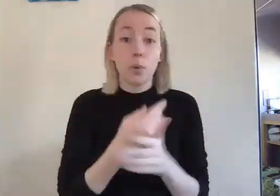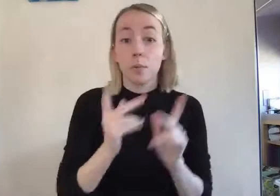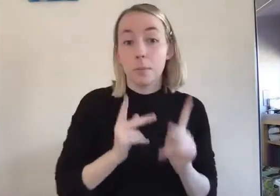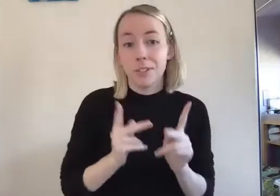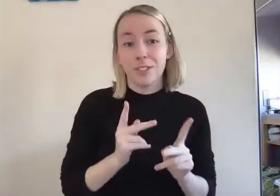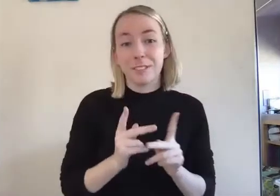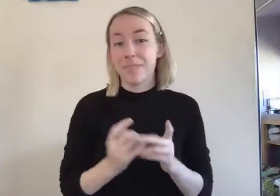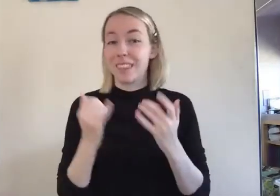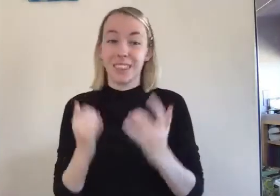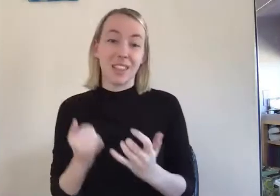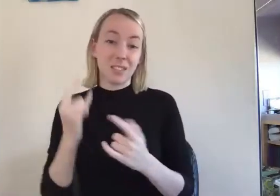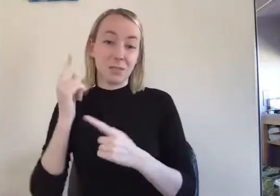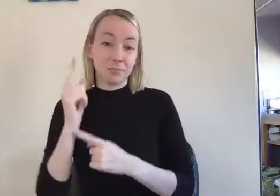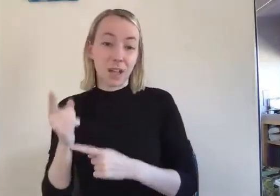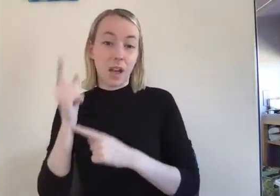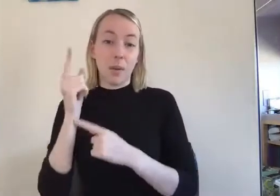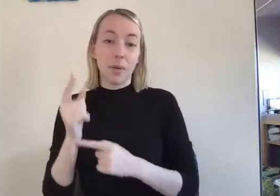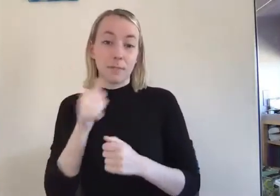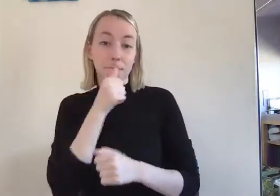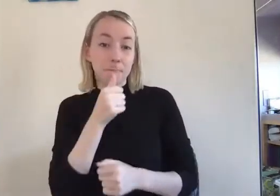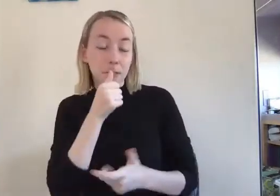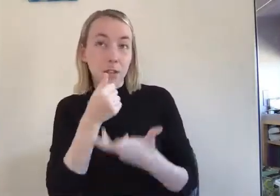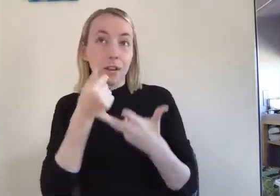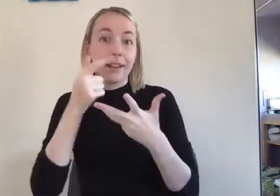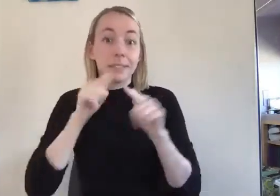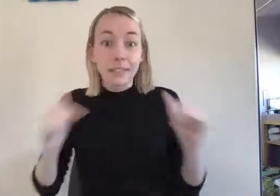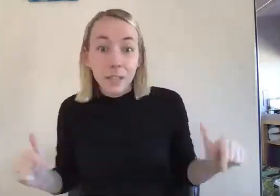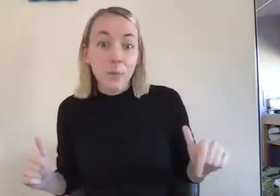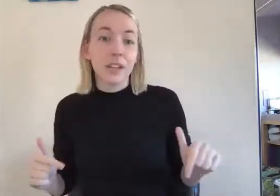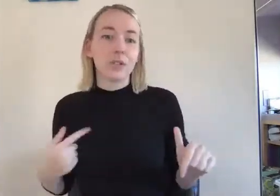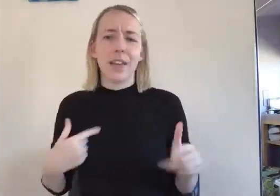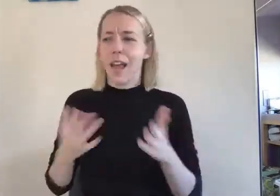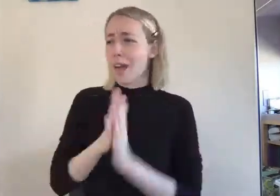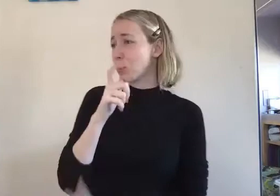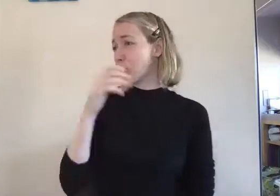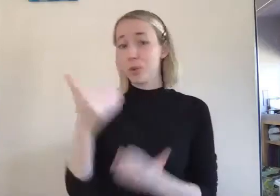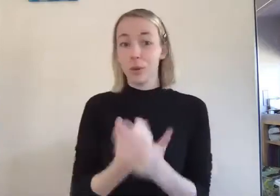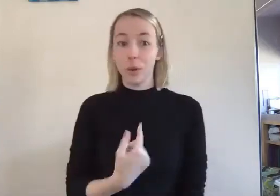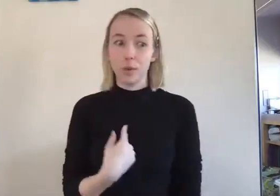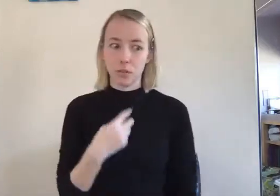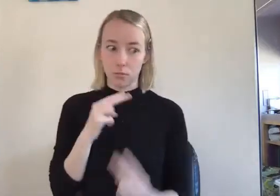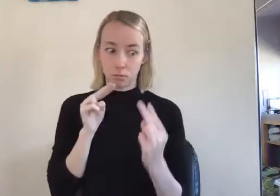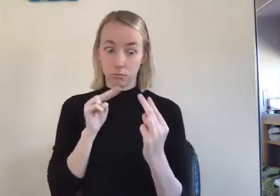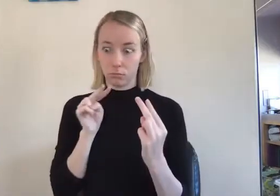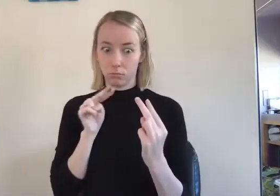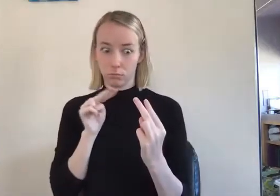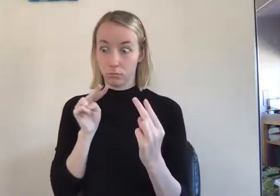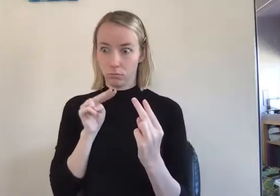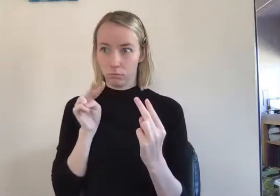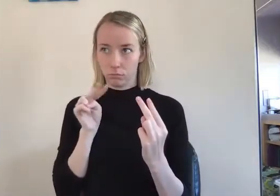just, at this point, we have like the secret language where we just, when they ask like, who is the newcomer, we just eye each other like, you got this